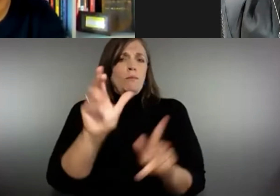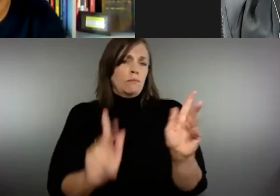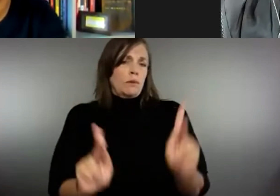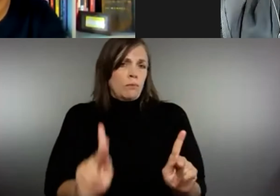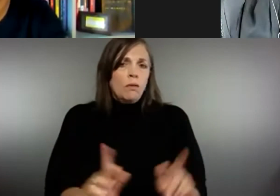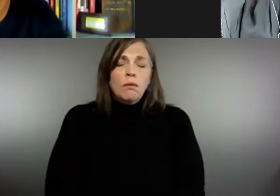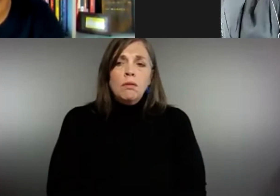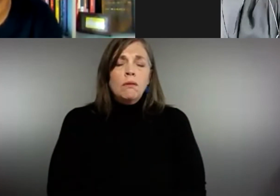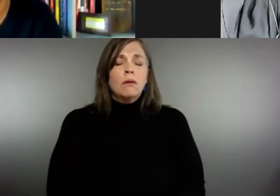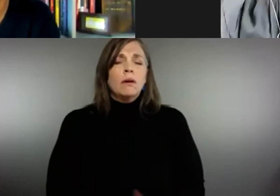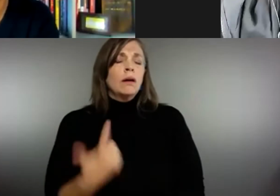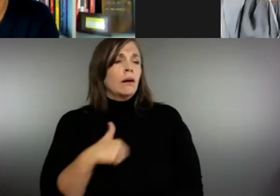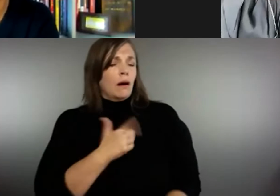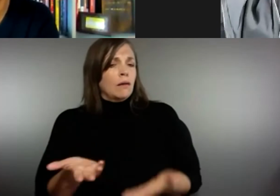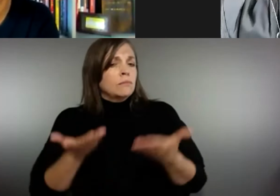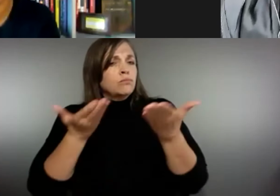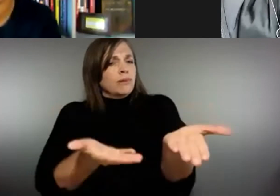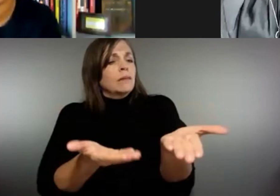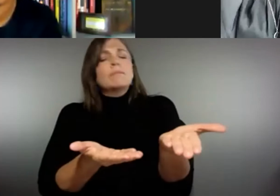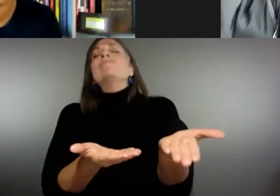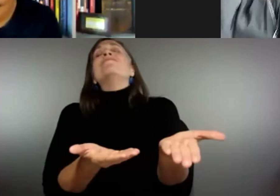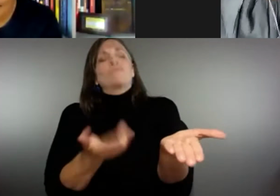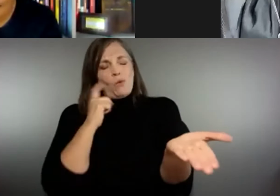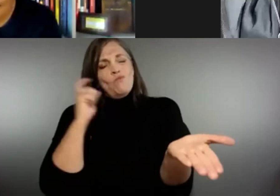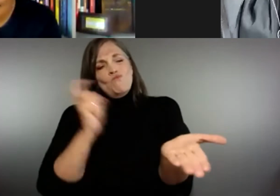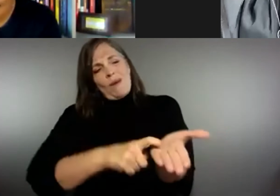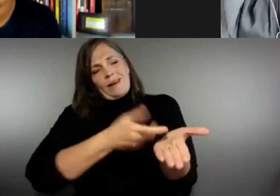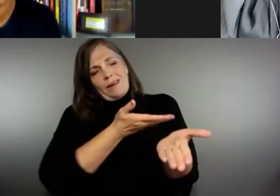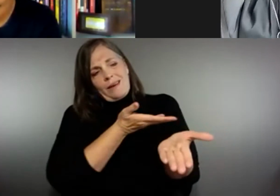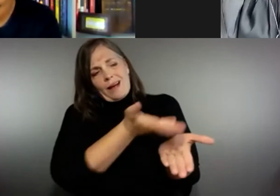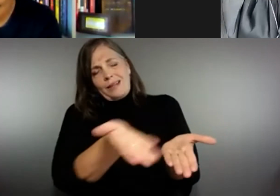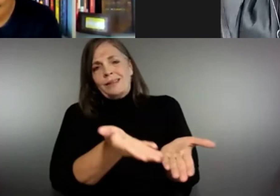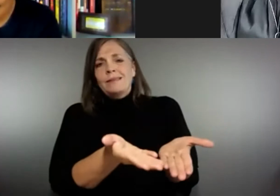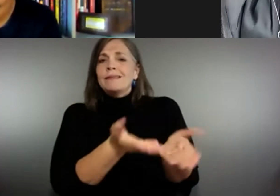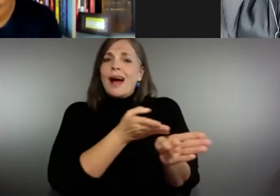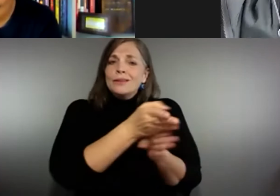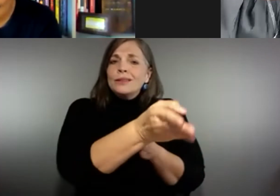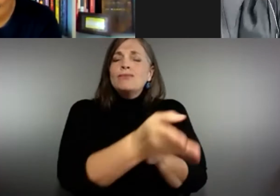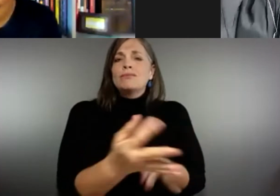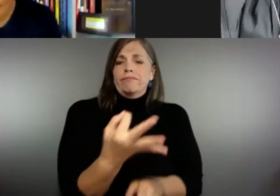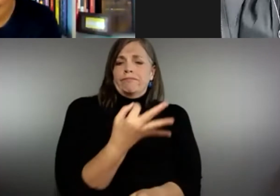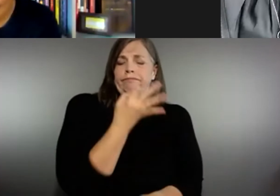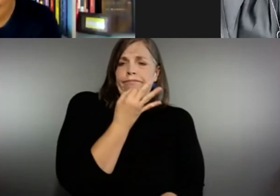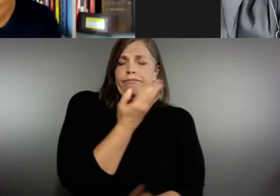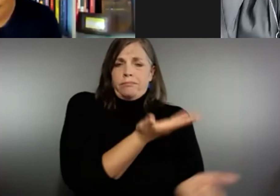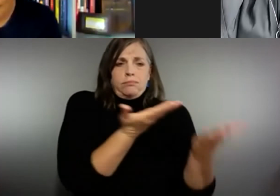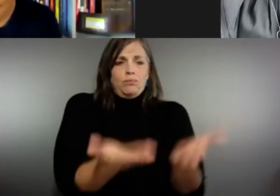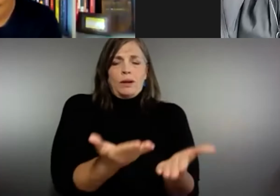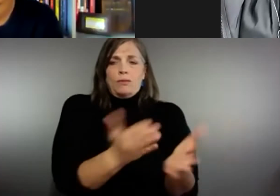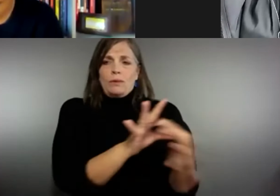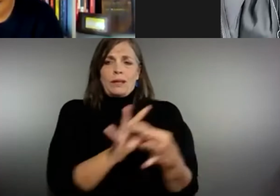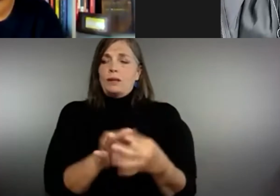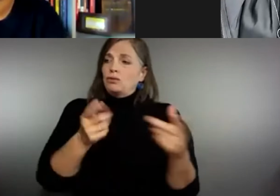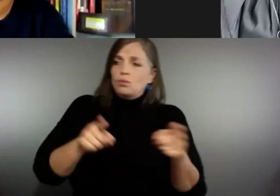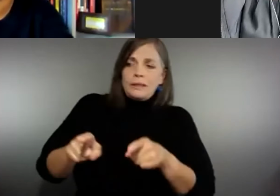idea of recognizing the expertise that um the sector brings in terms of what is happening on the ground in terms of what our